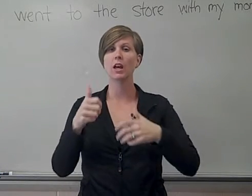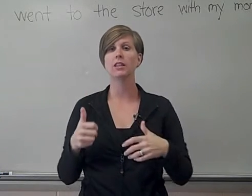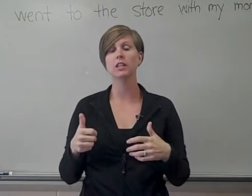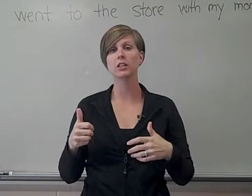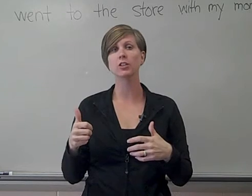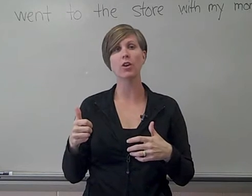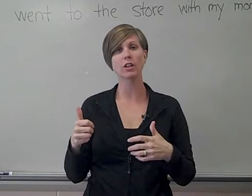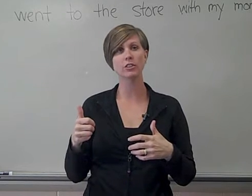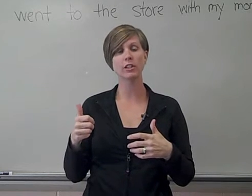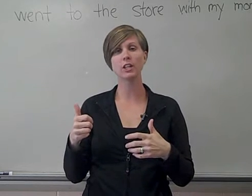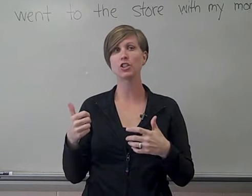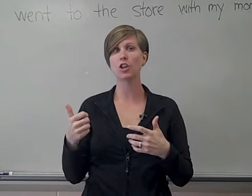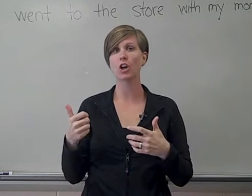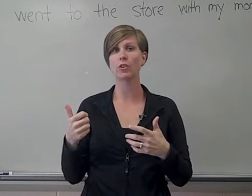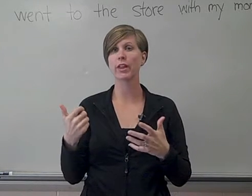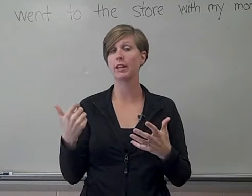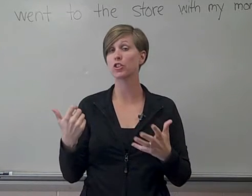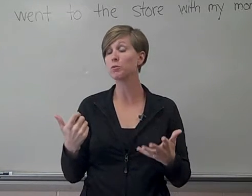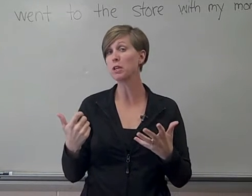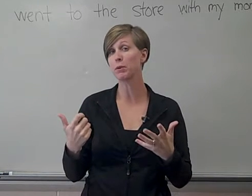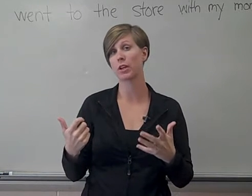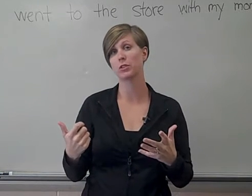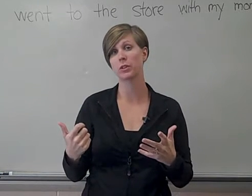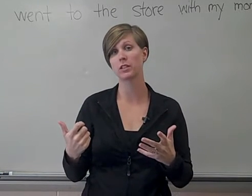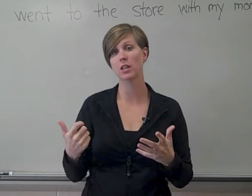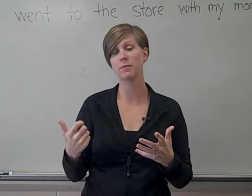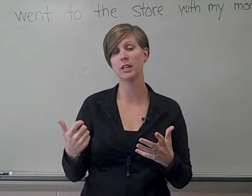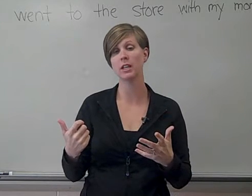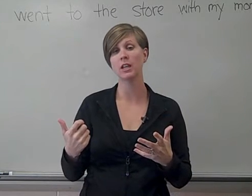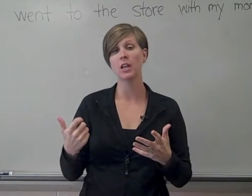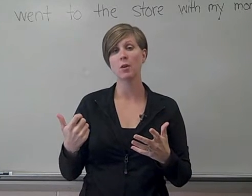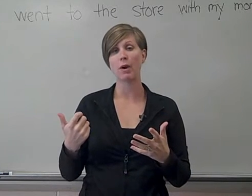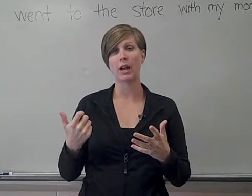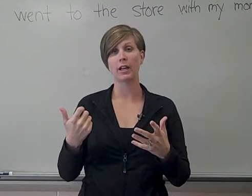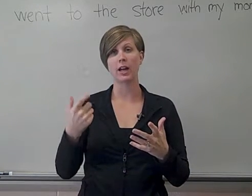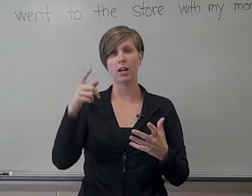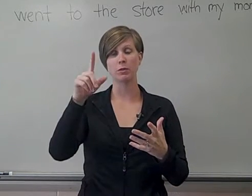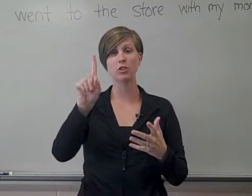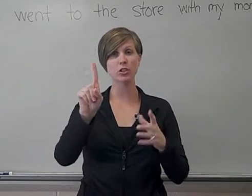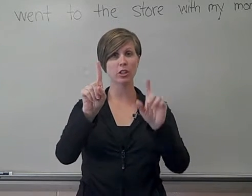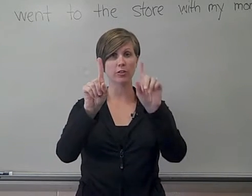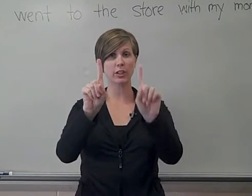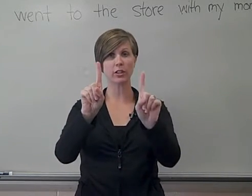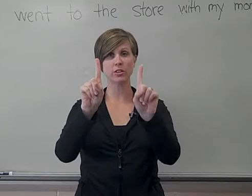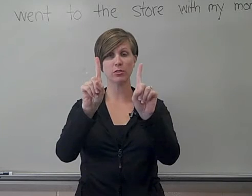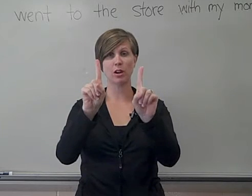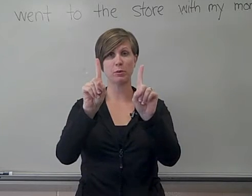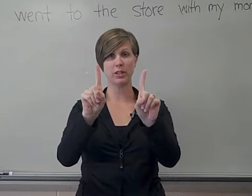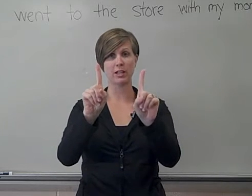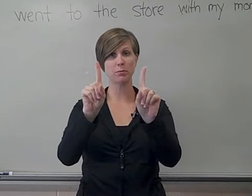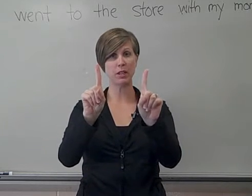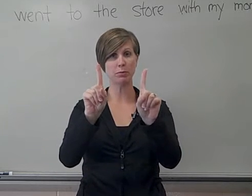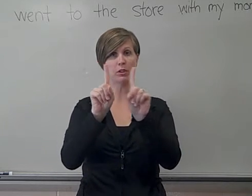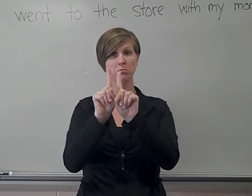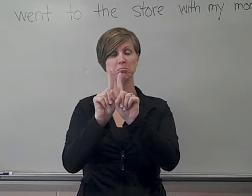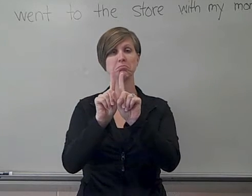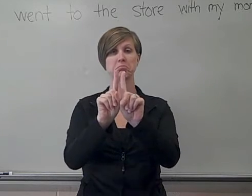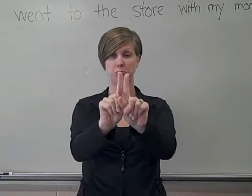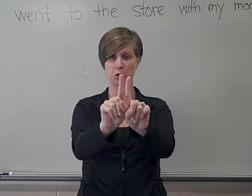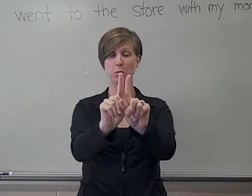And then you also can show that two people are doing something by using your fingers to represent people. Two